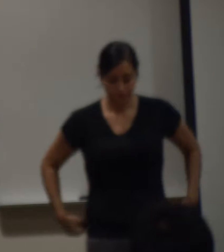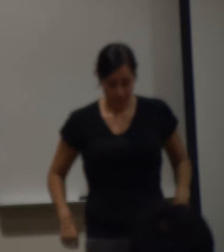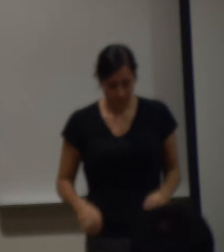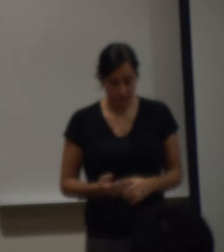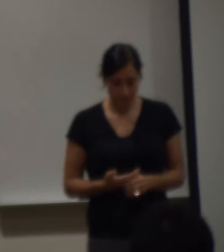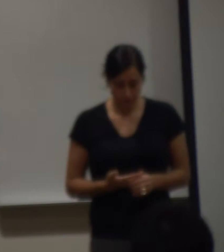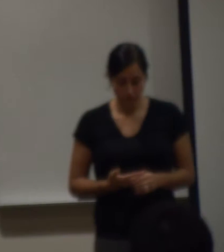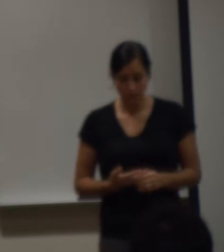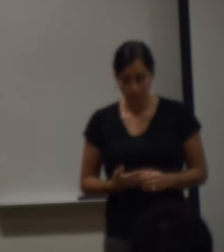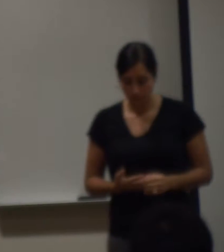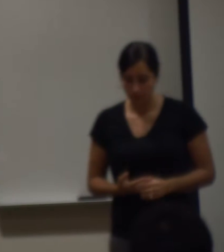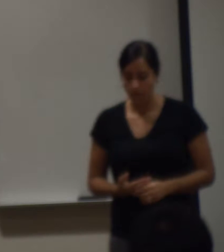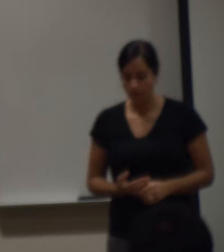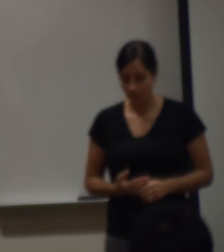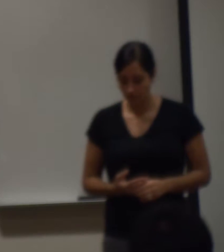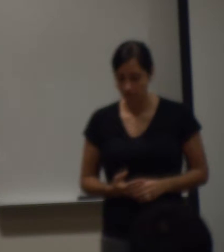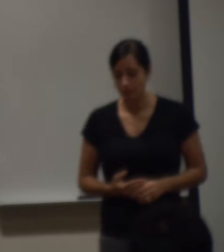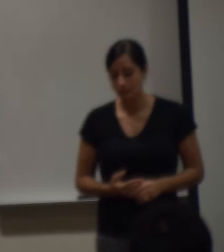caught up today, in